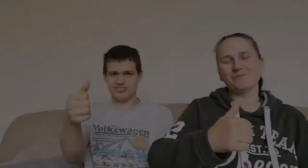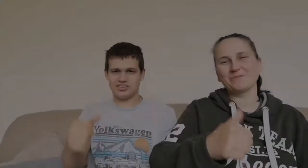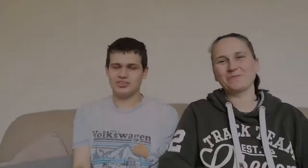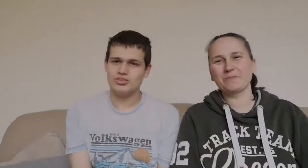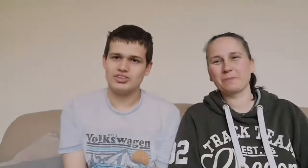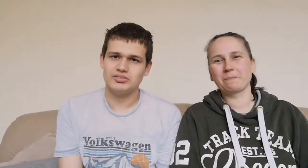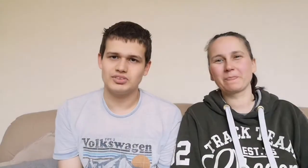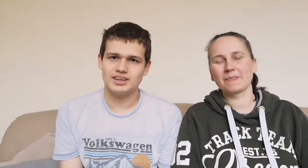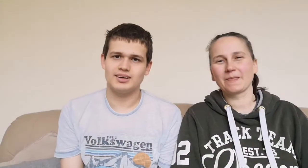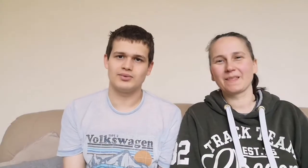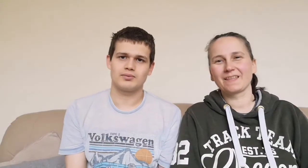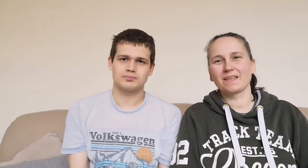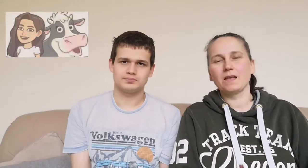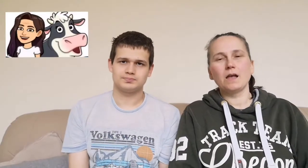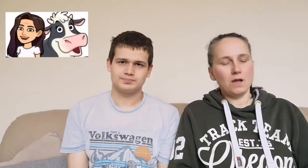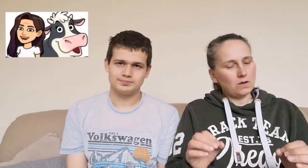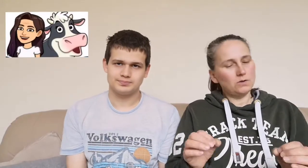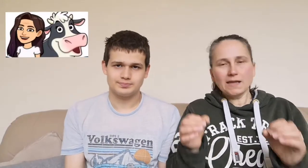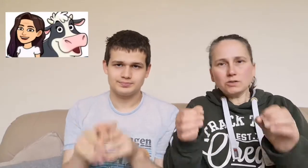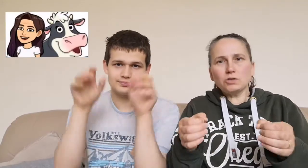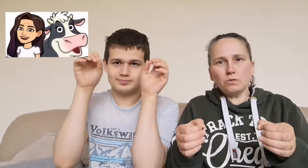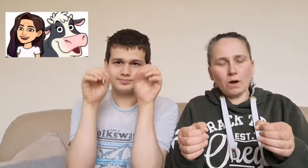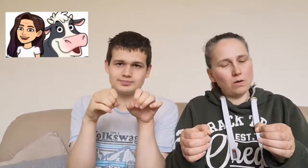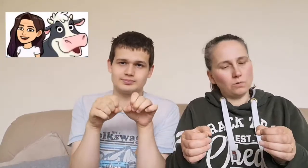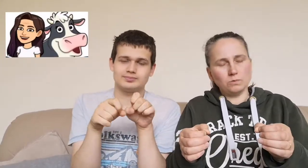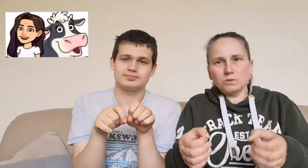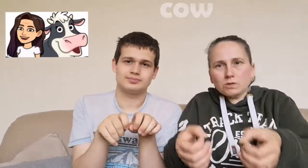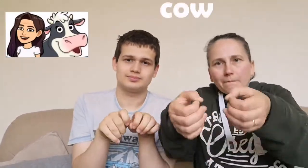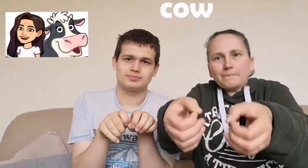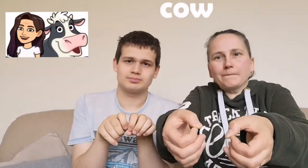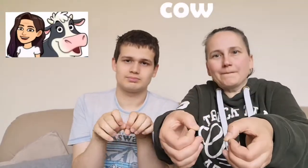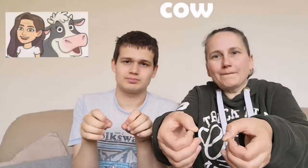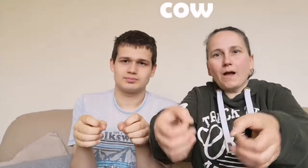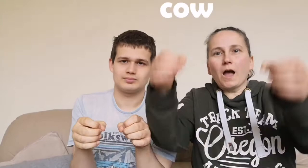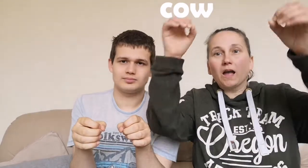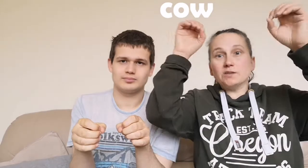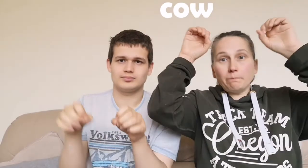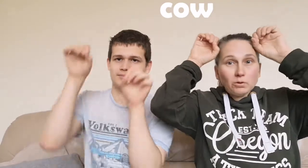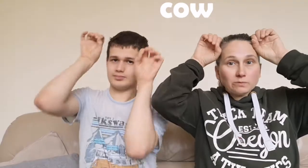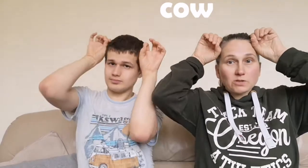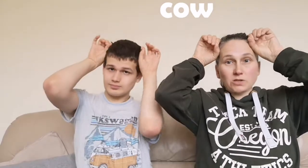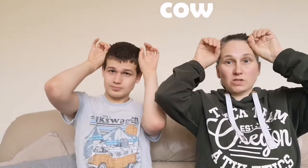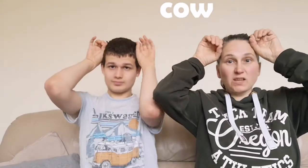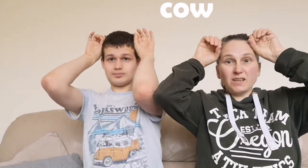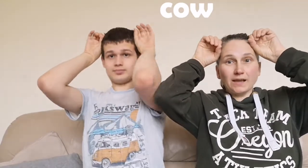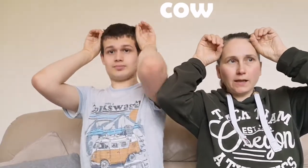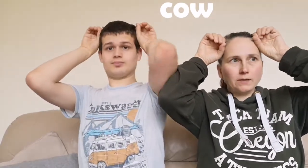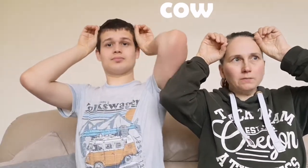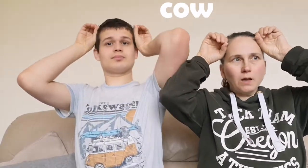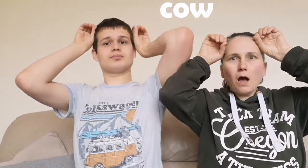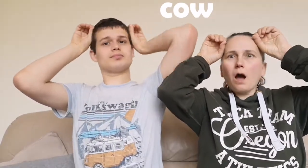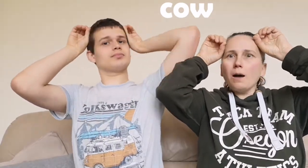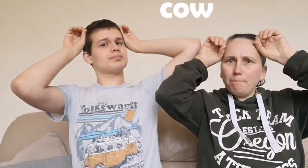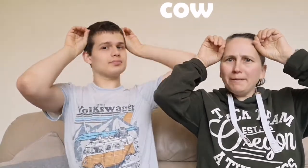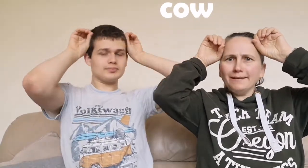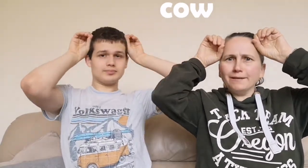we'll go do a sign for cow. You get two O's and you put them to your side of your head. A bit